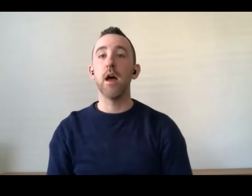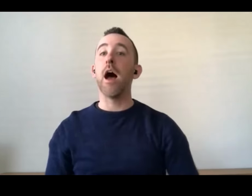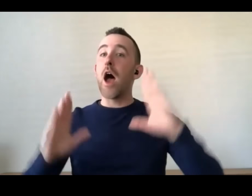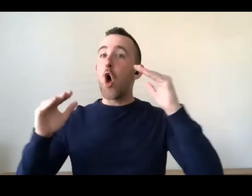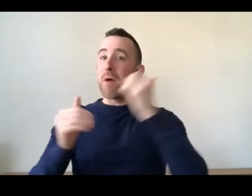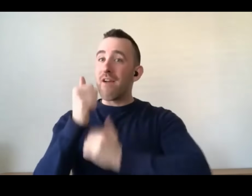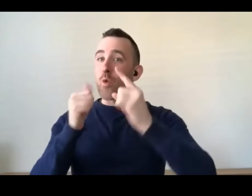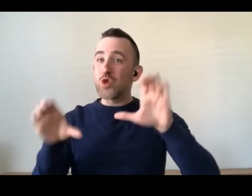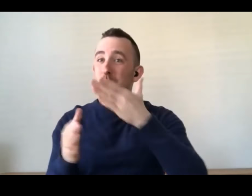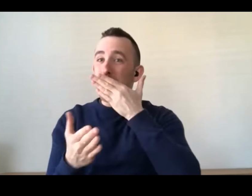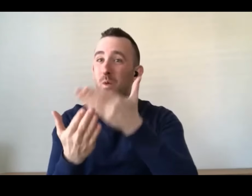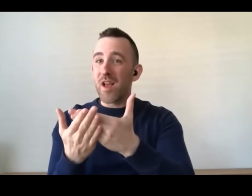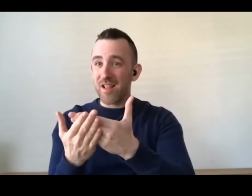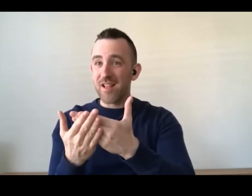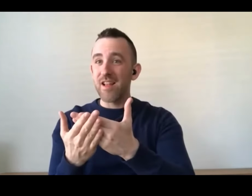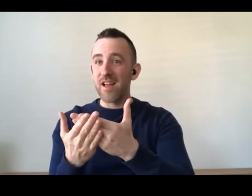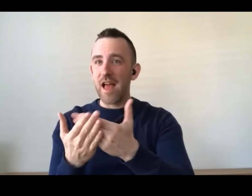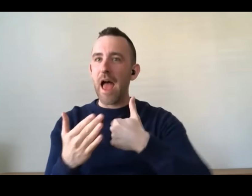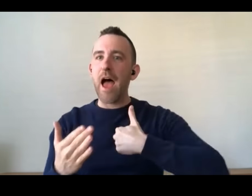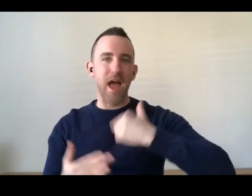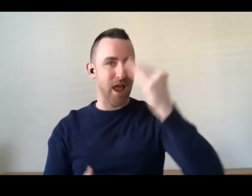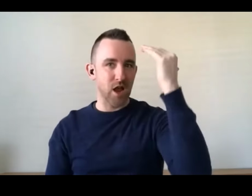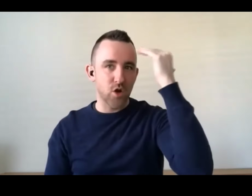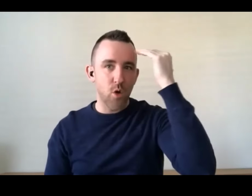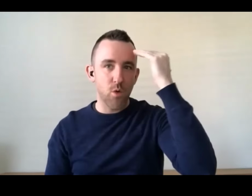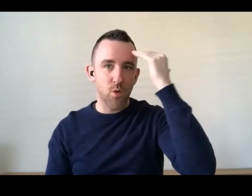everybody's doing well. I know,